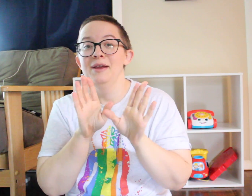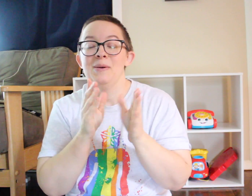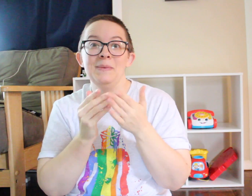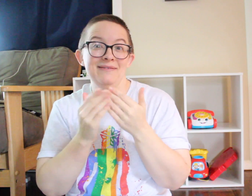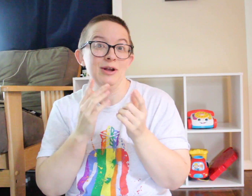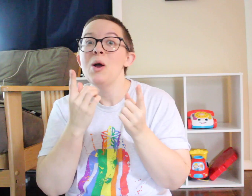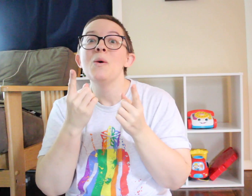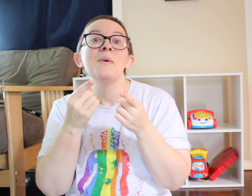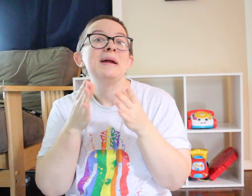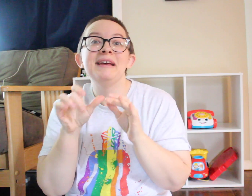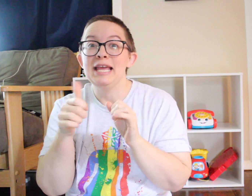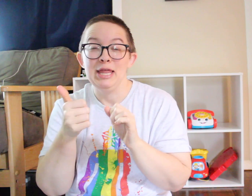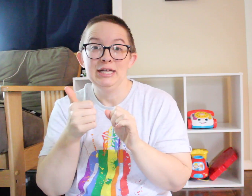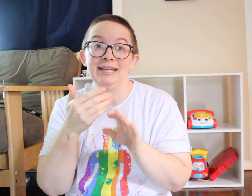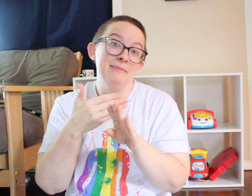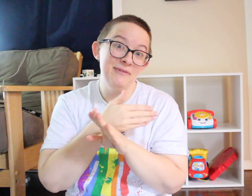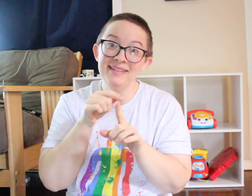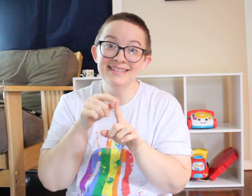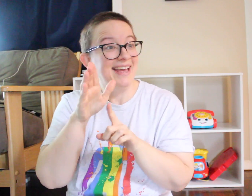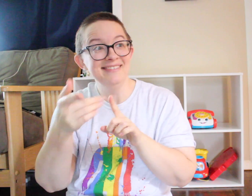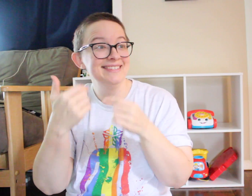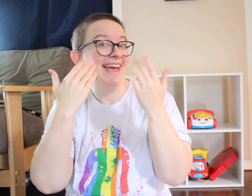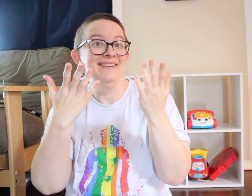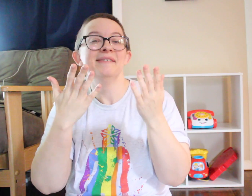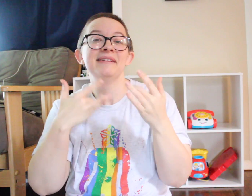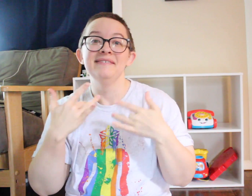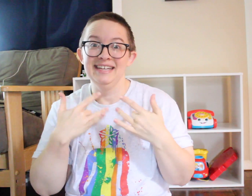schedule. Okay, whatever. It's either going to be before this or after this. I